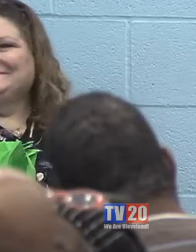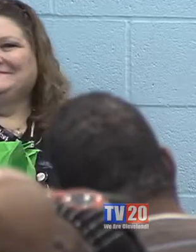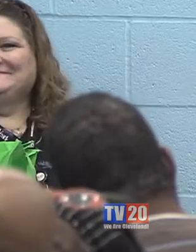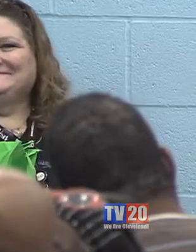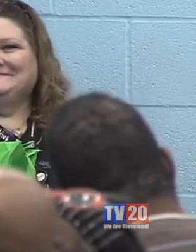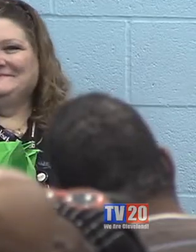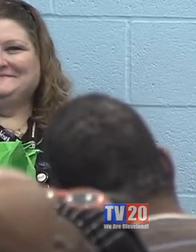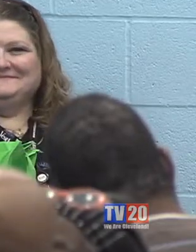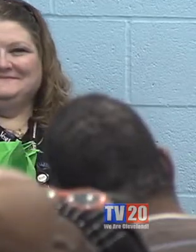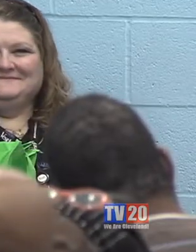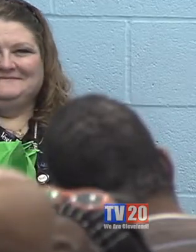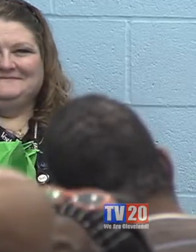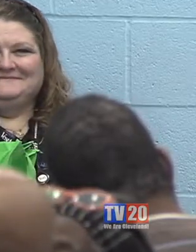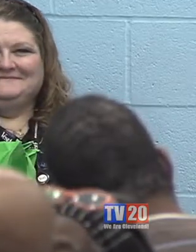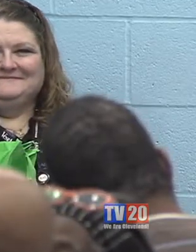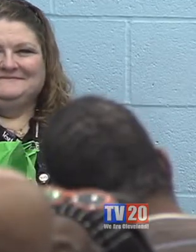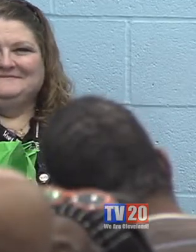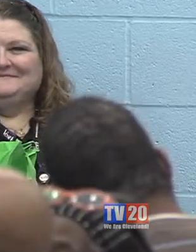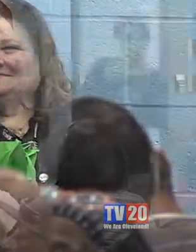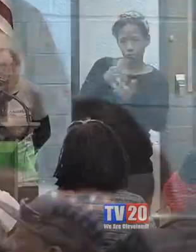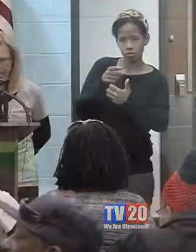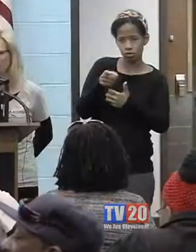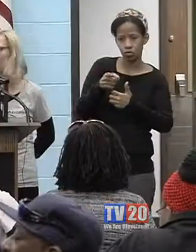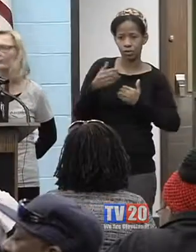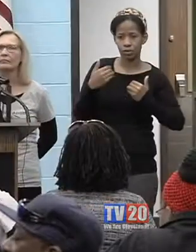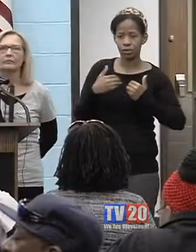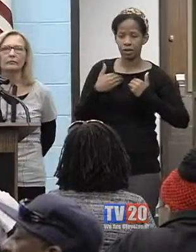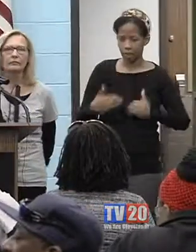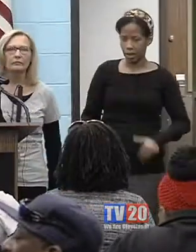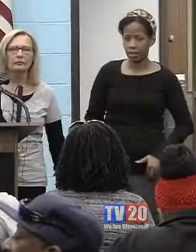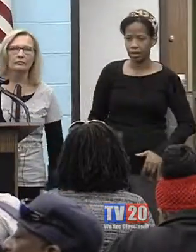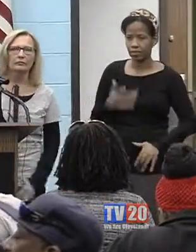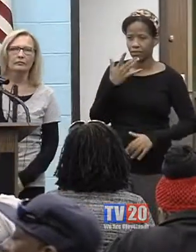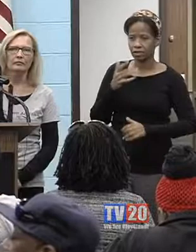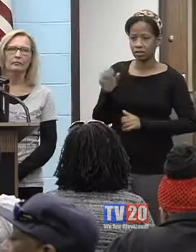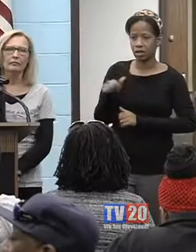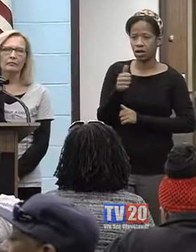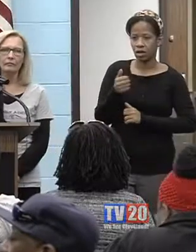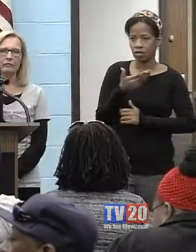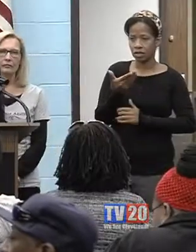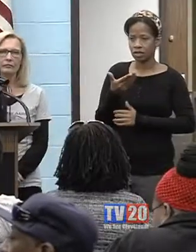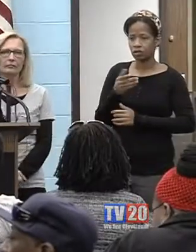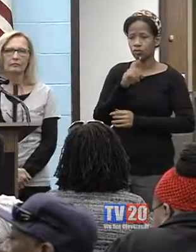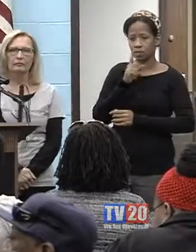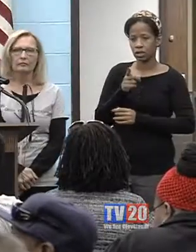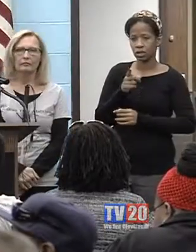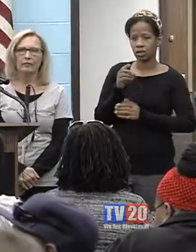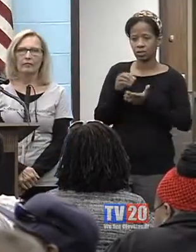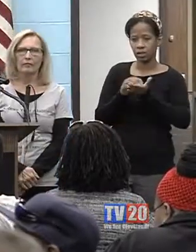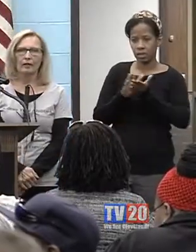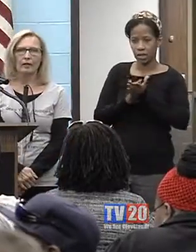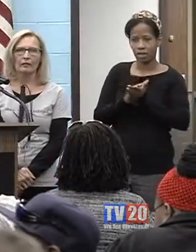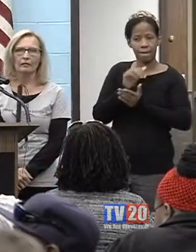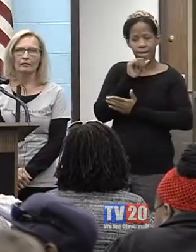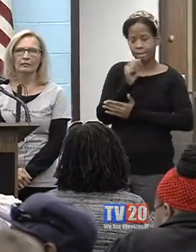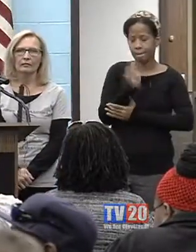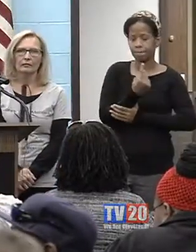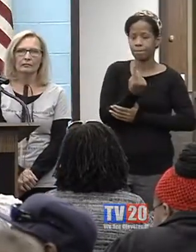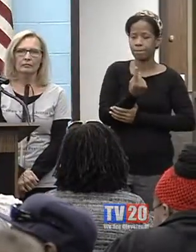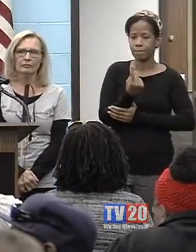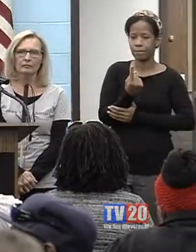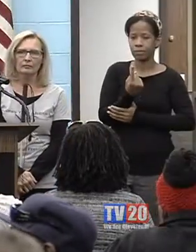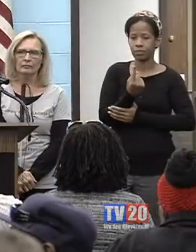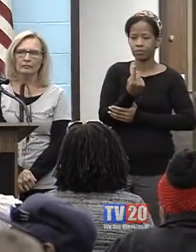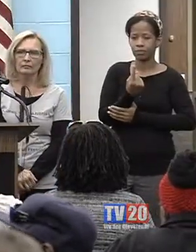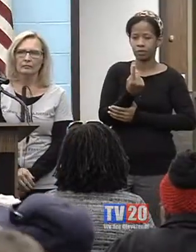what one of the magnifiers are as far as it's close to what is supposed to be a magnification, but other magnifiers actually put on there. It's not that plus,